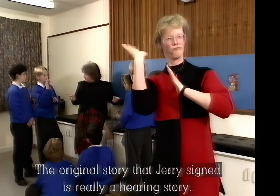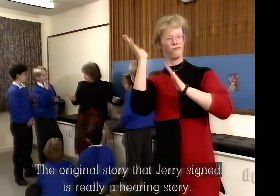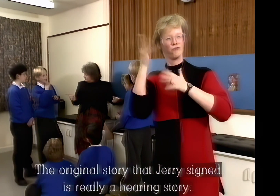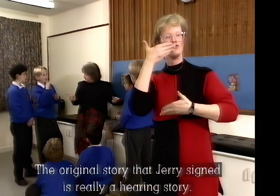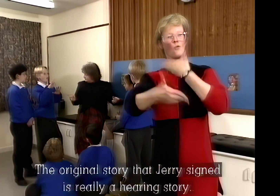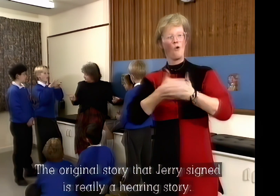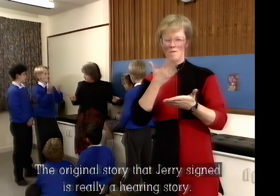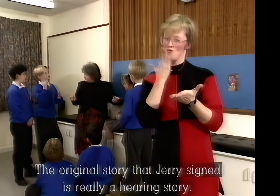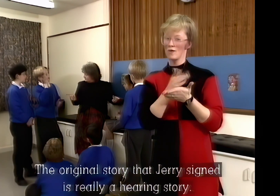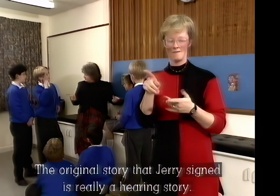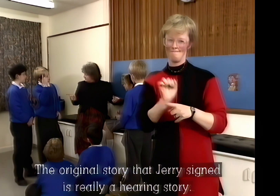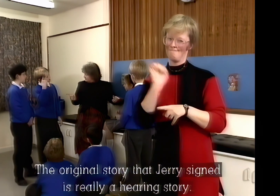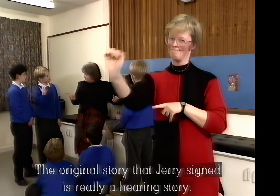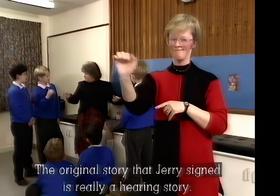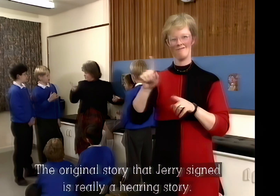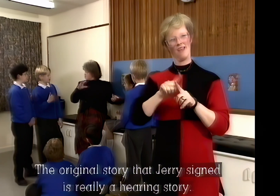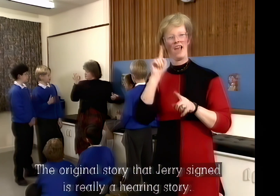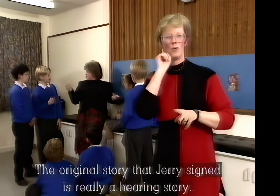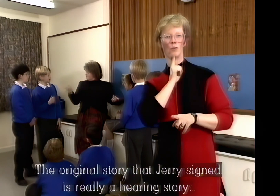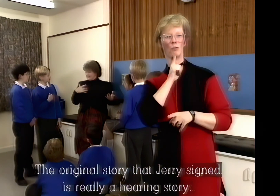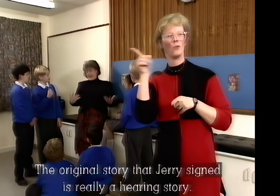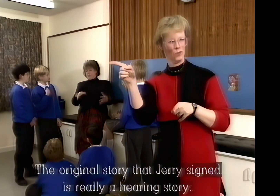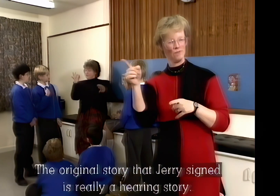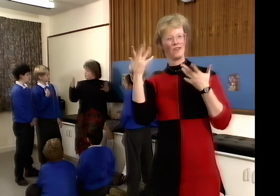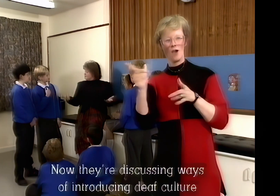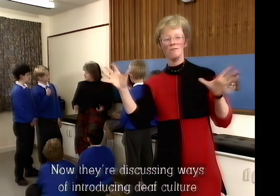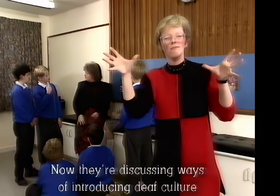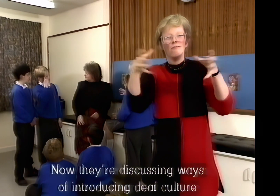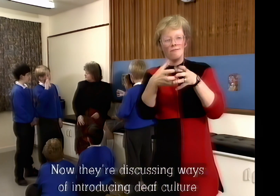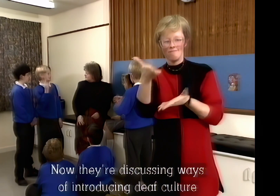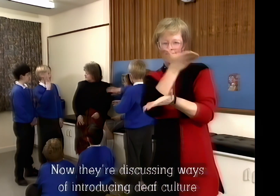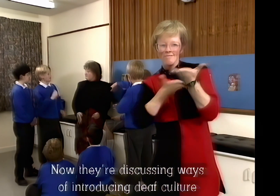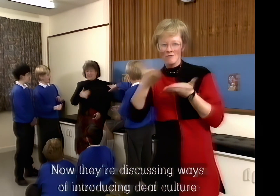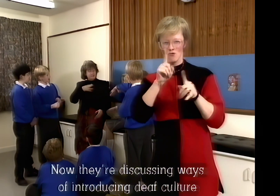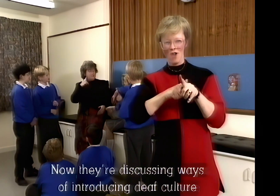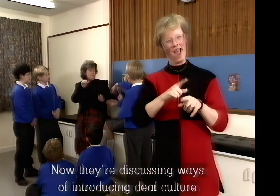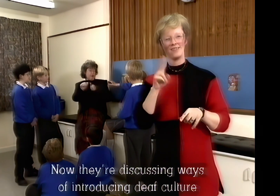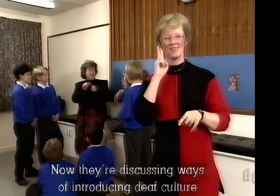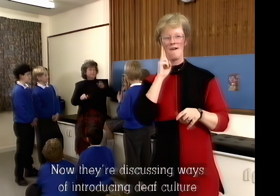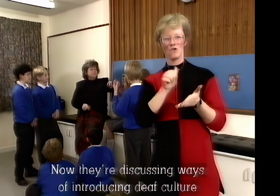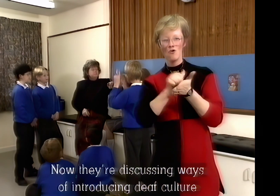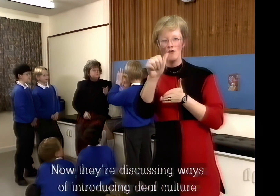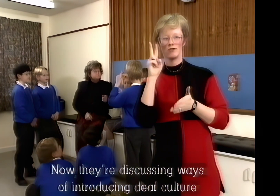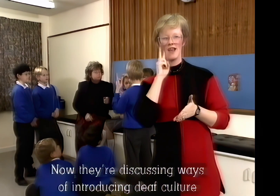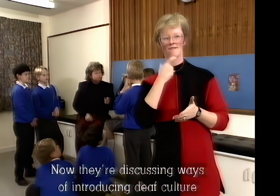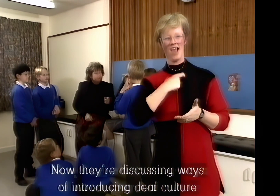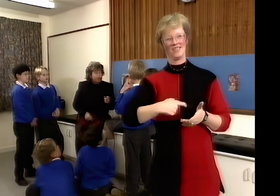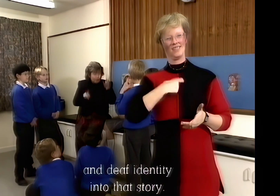Now, the original story that Jerry signed is really a hearing story. And now they're discussing ways of introducing